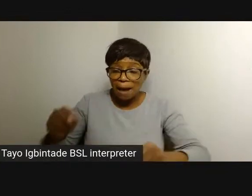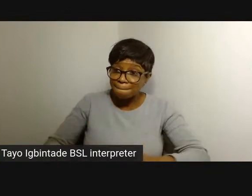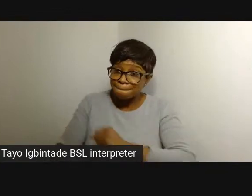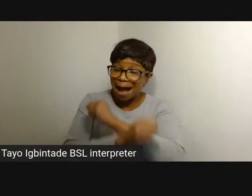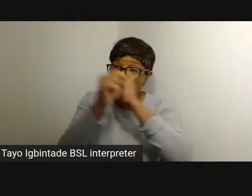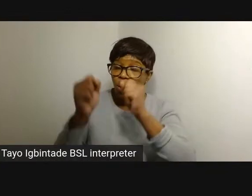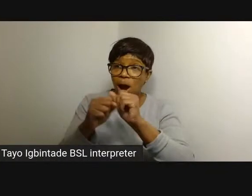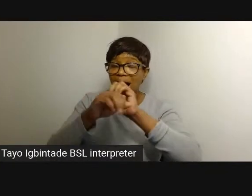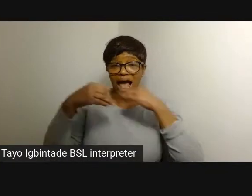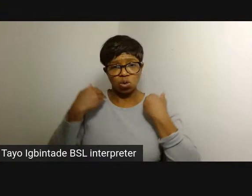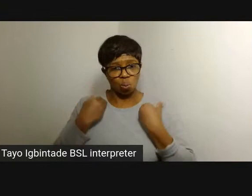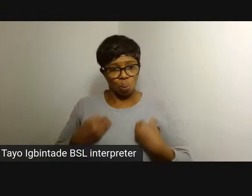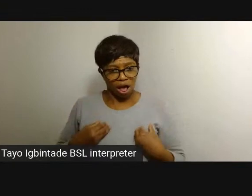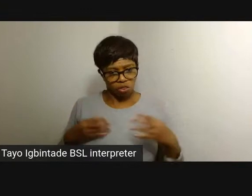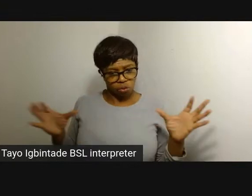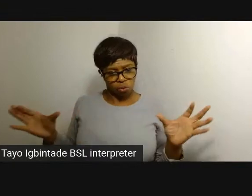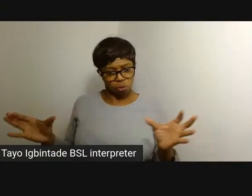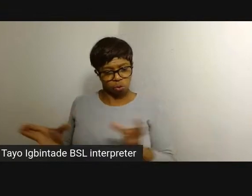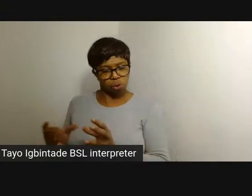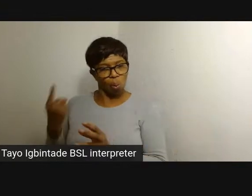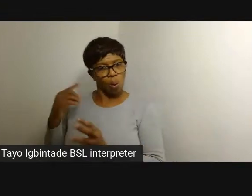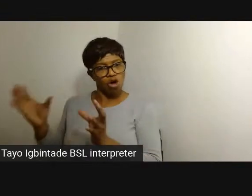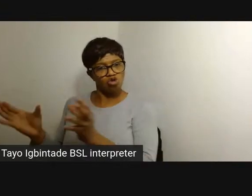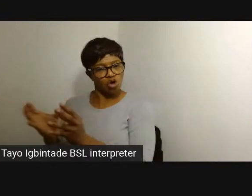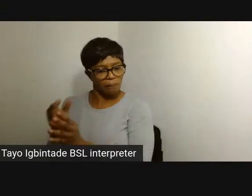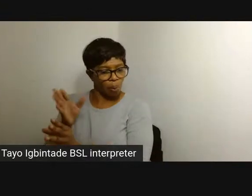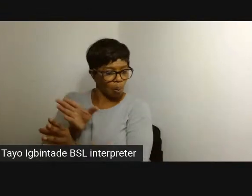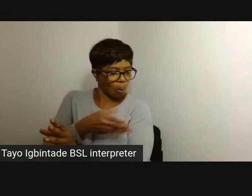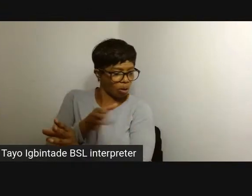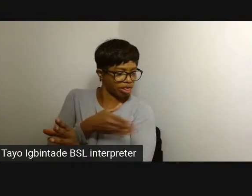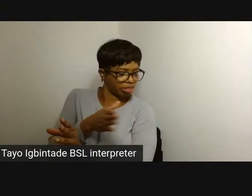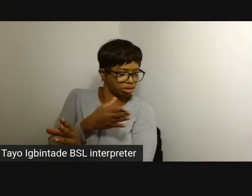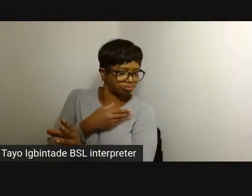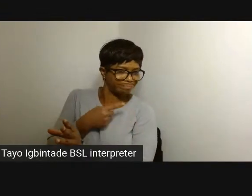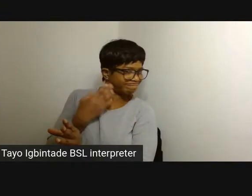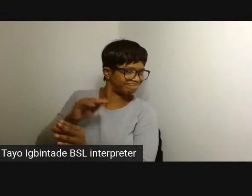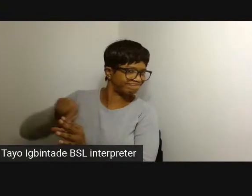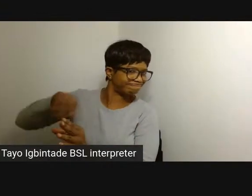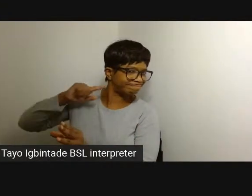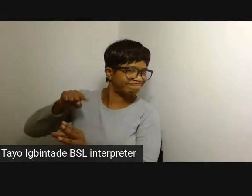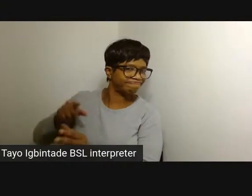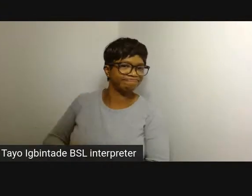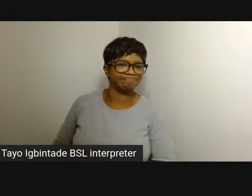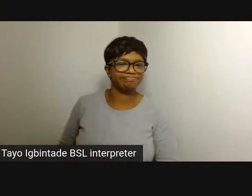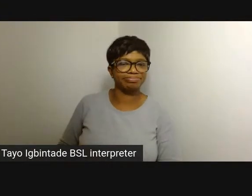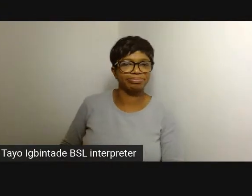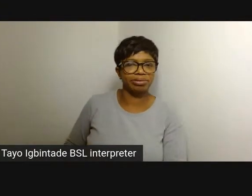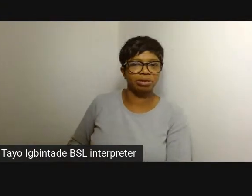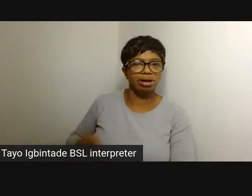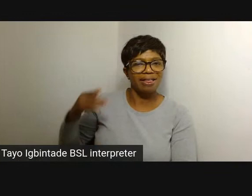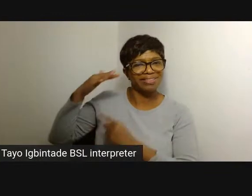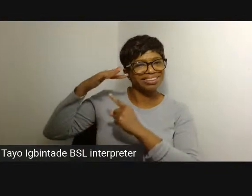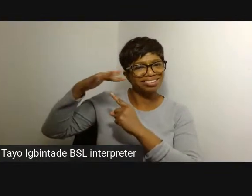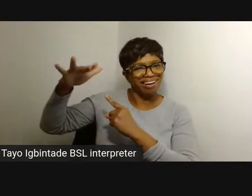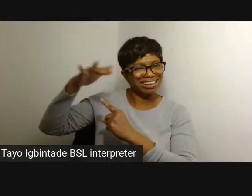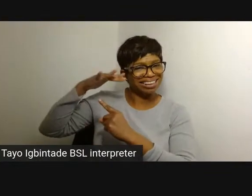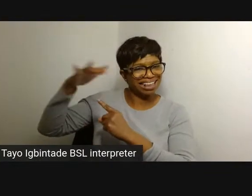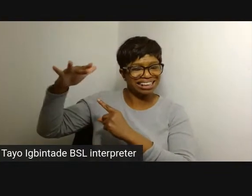hands of one social group at the expense of another. This ideology must be